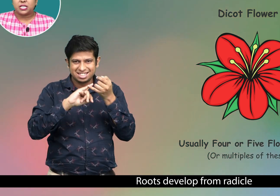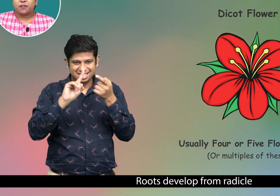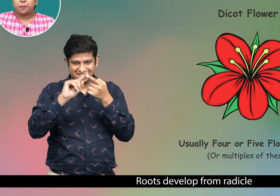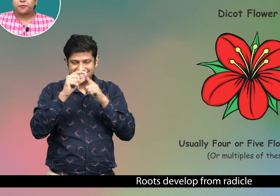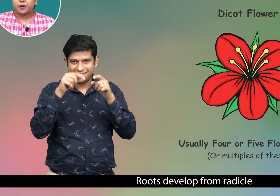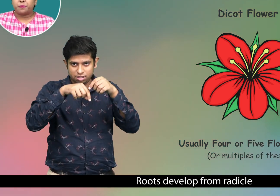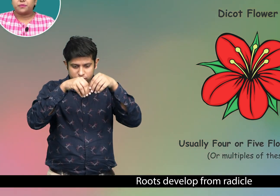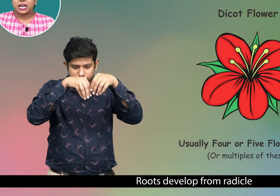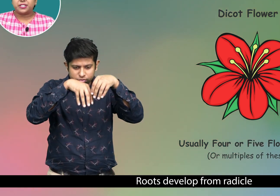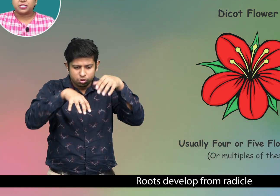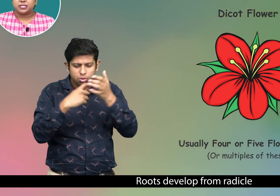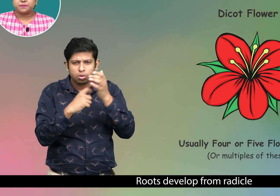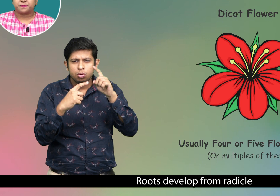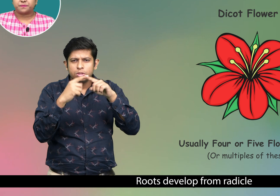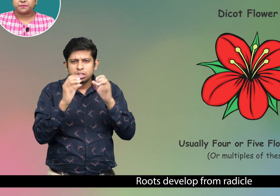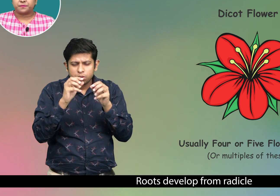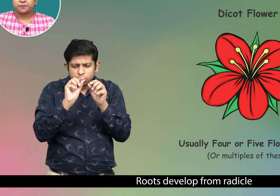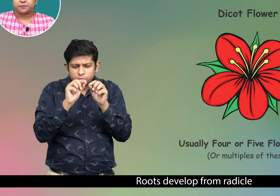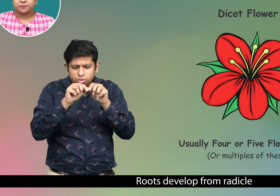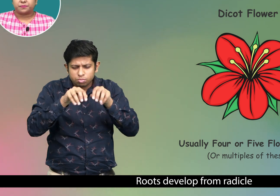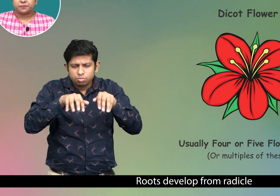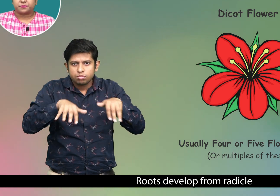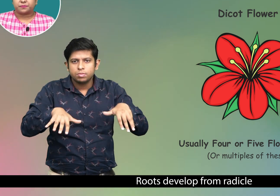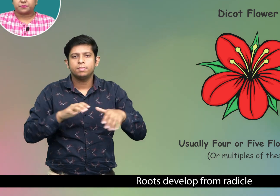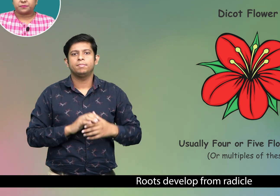Roots develop from radicle.